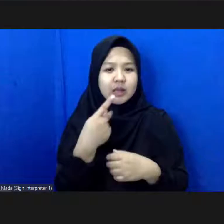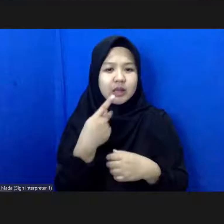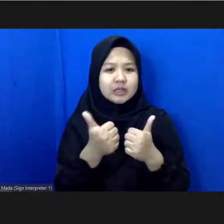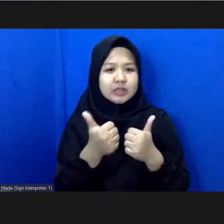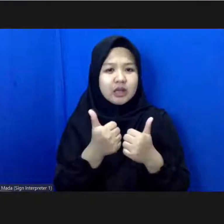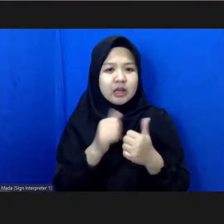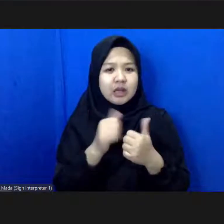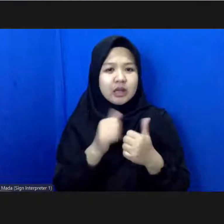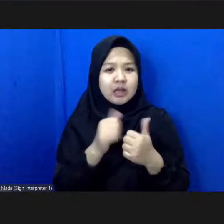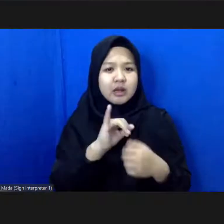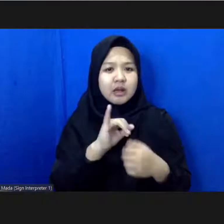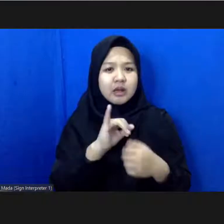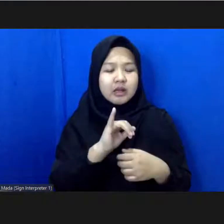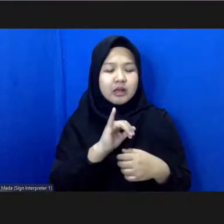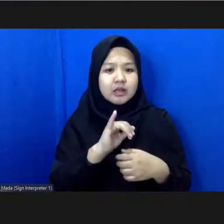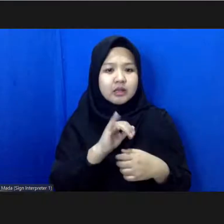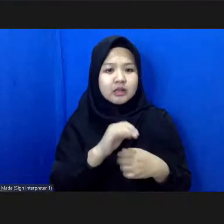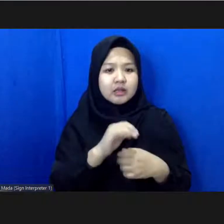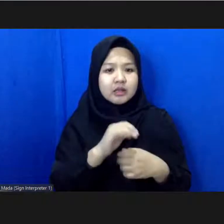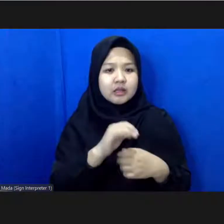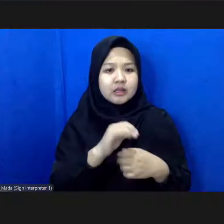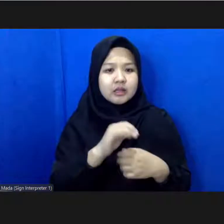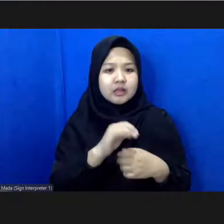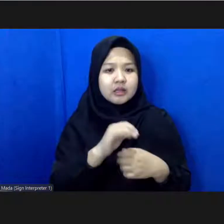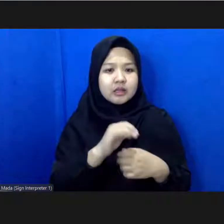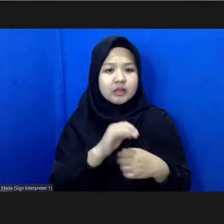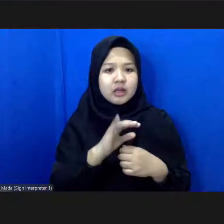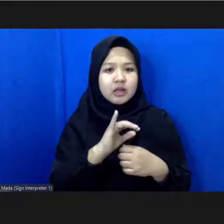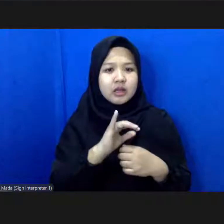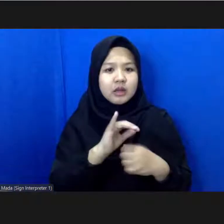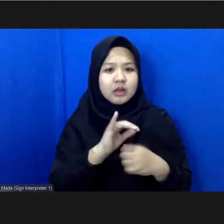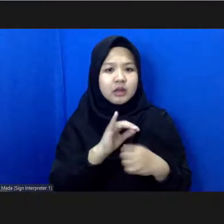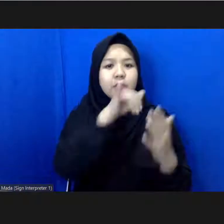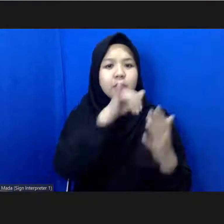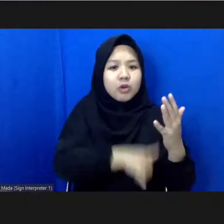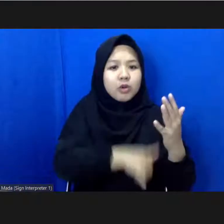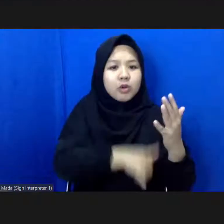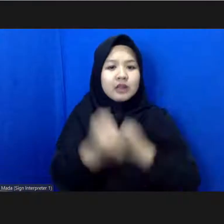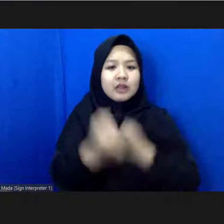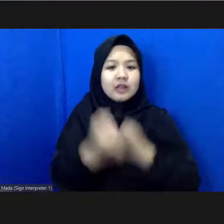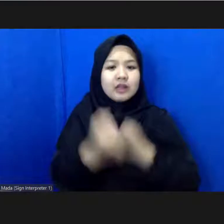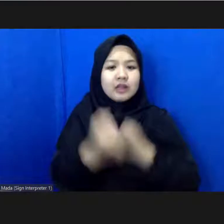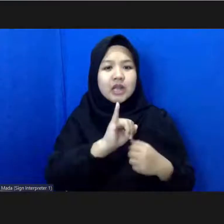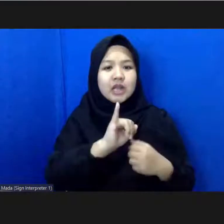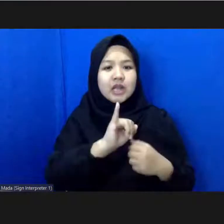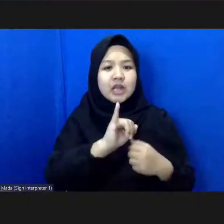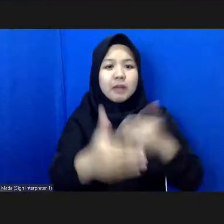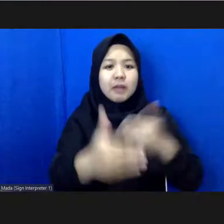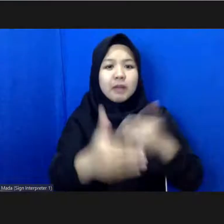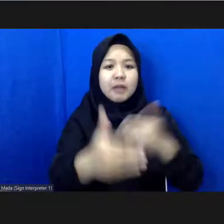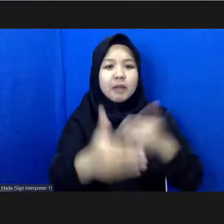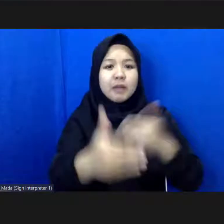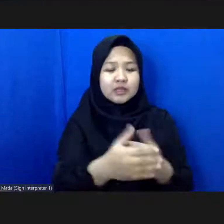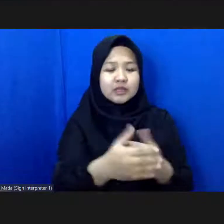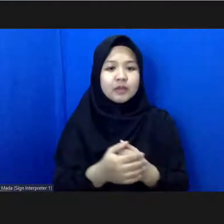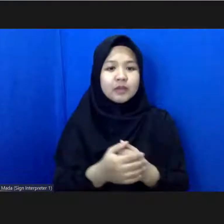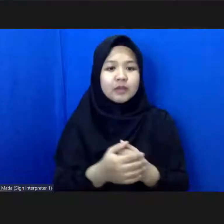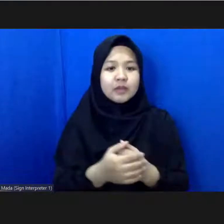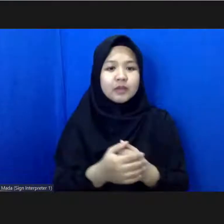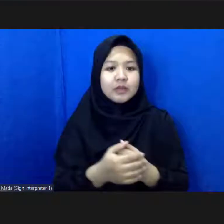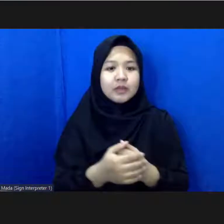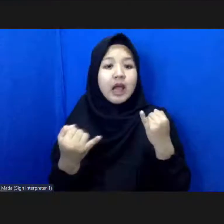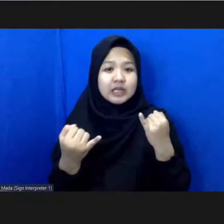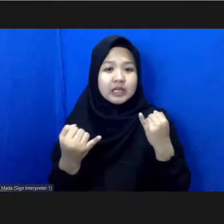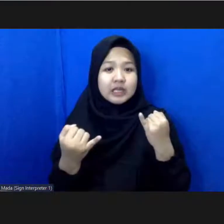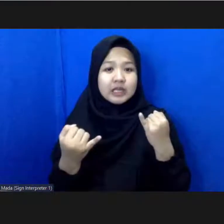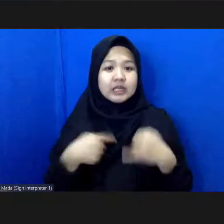our like proposed solution at scale. And the final thing which I would like to kind